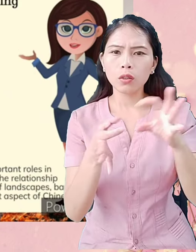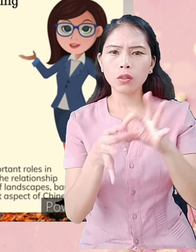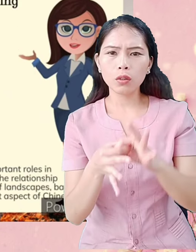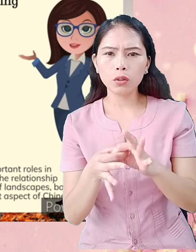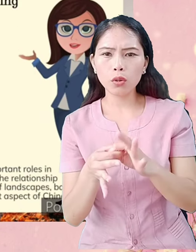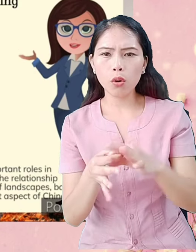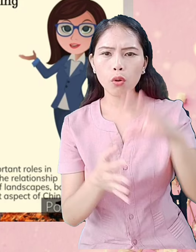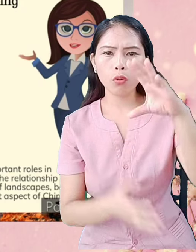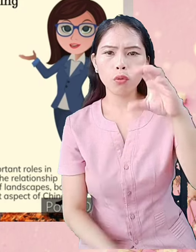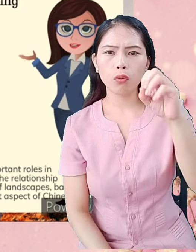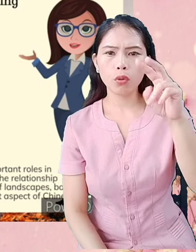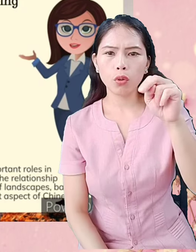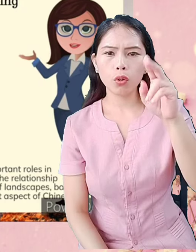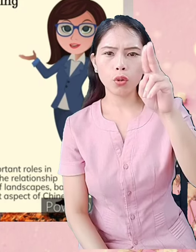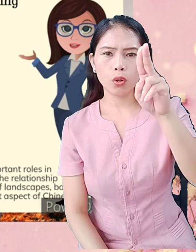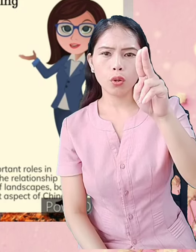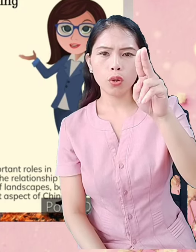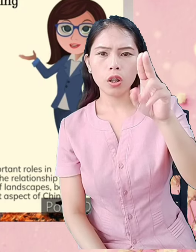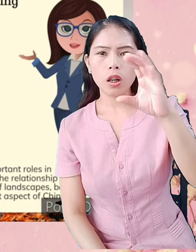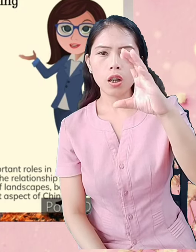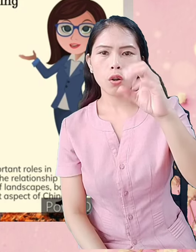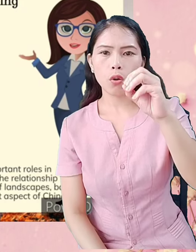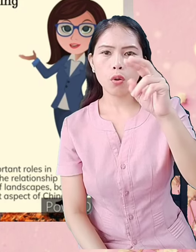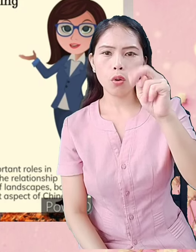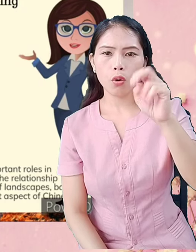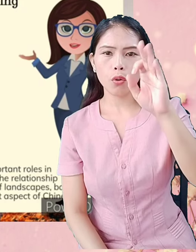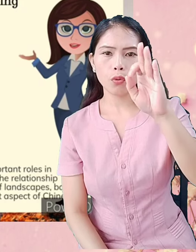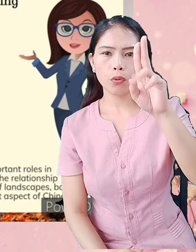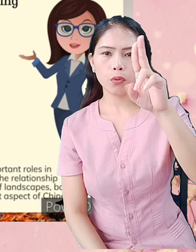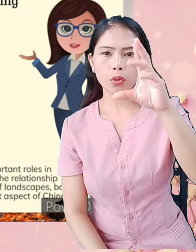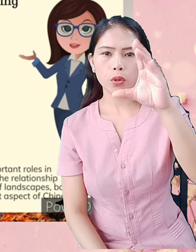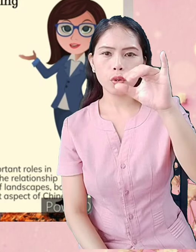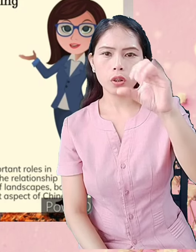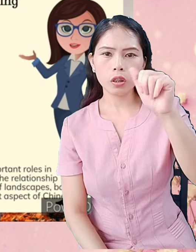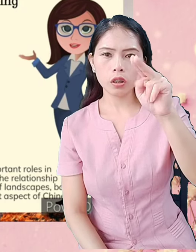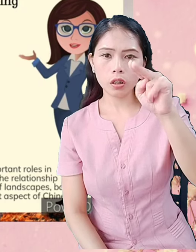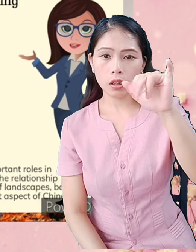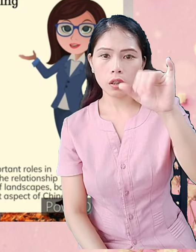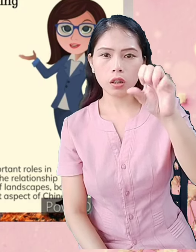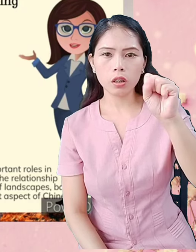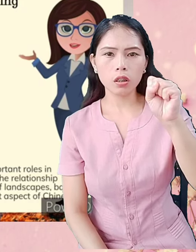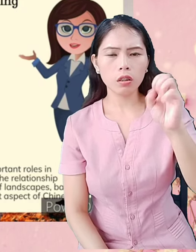The ideologies of Confucianism,